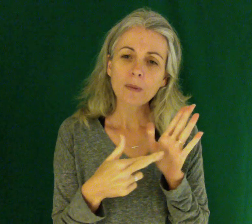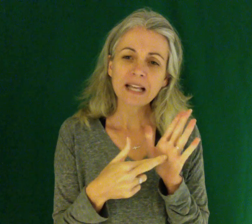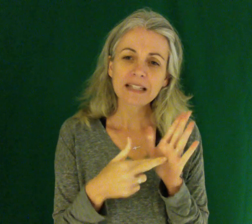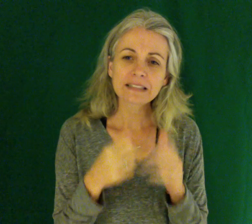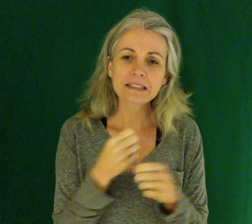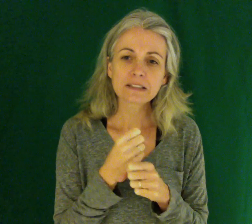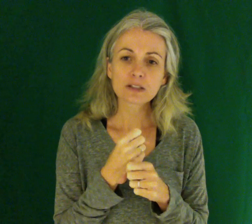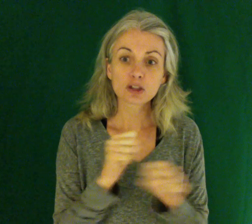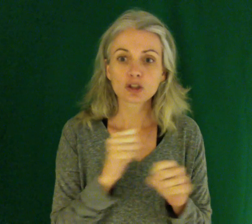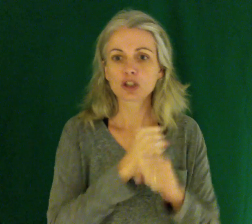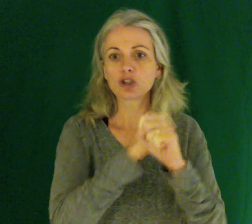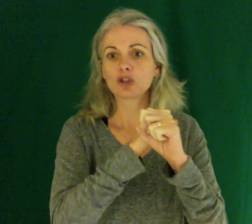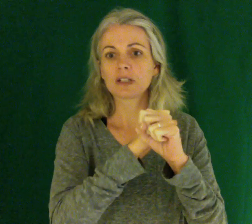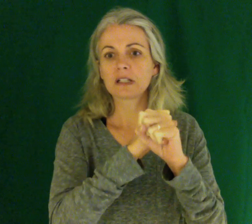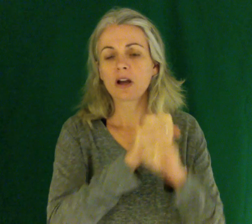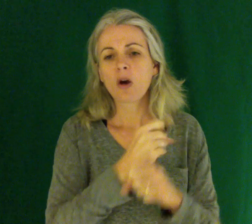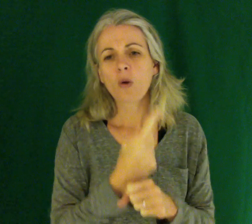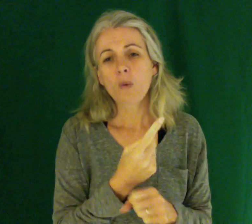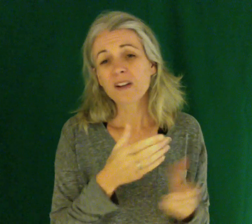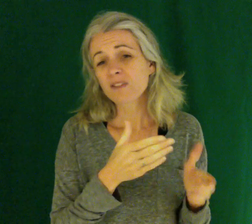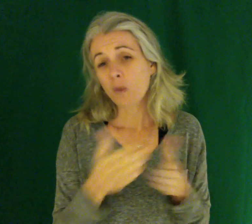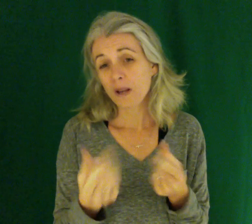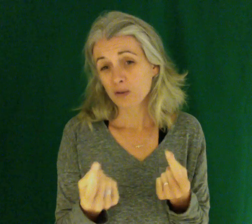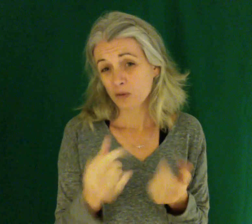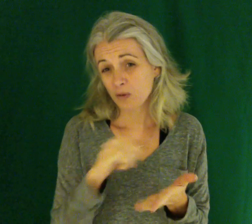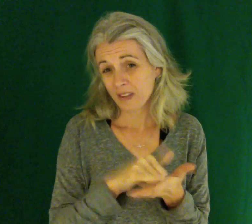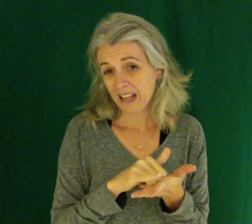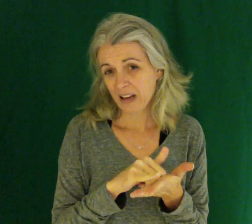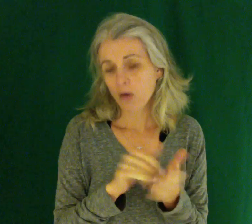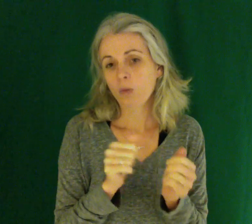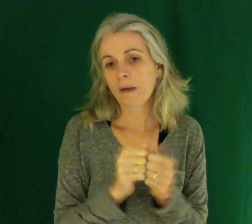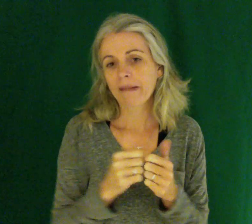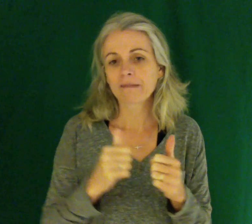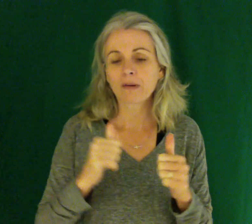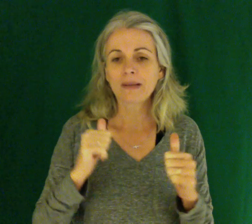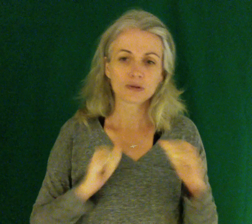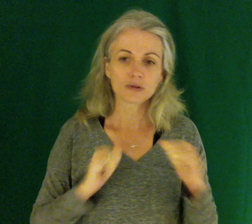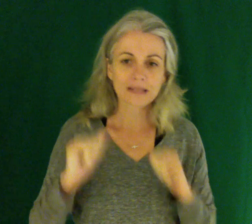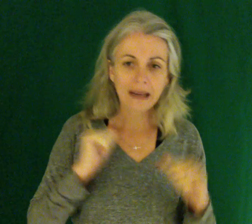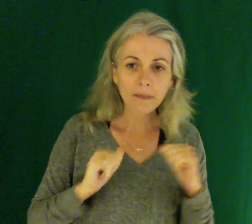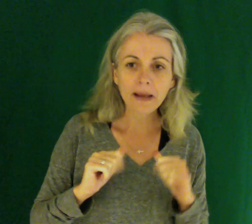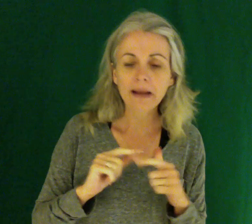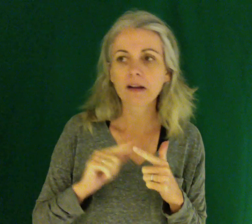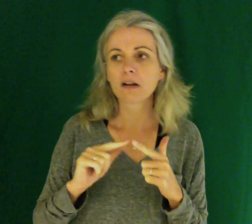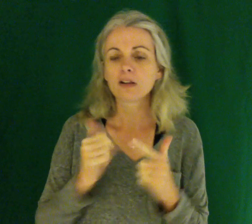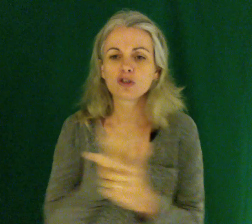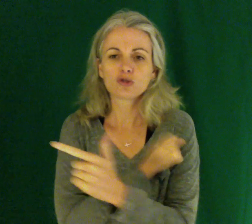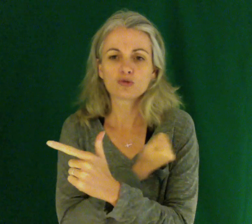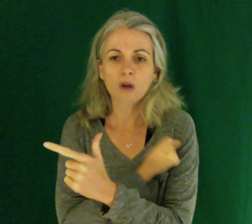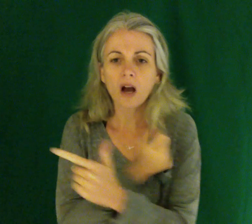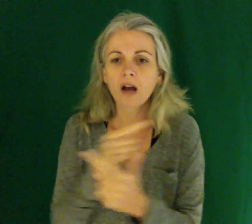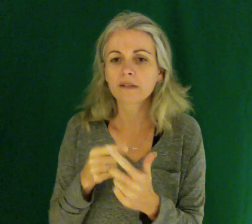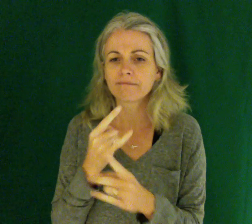security. And one of the biggest ways to do it, along with entertainment, along with drugs and alcohol and all